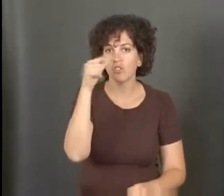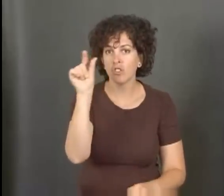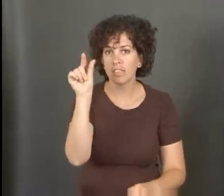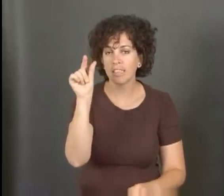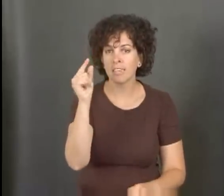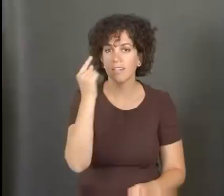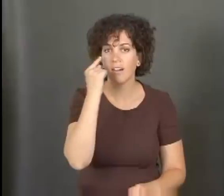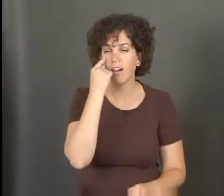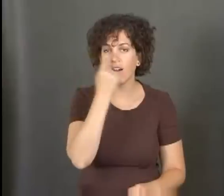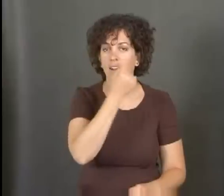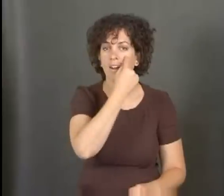Green eyes.